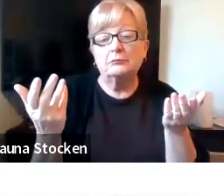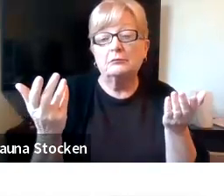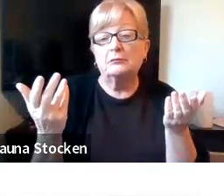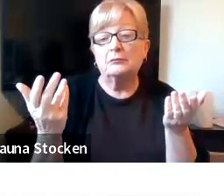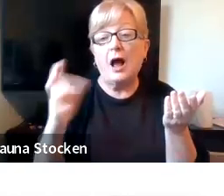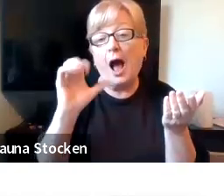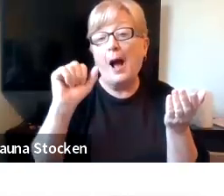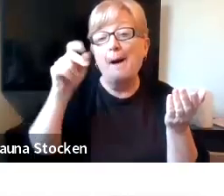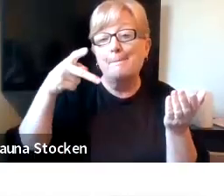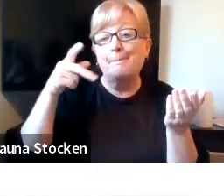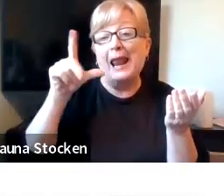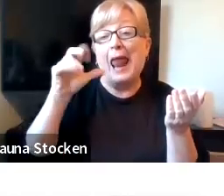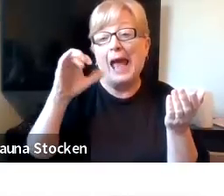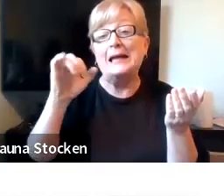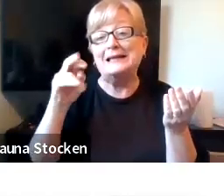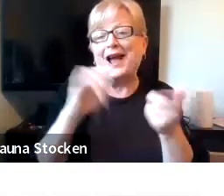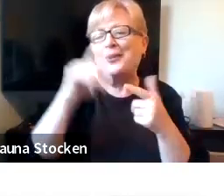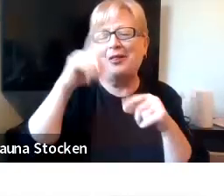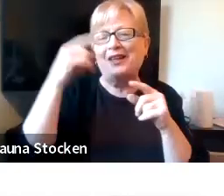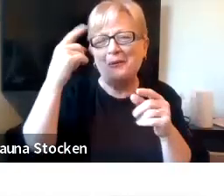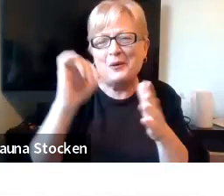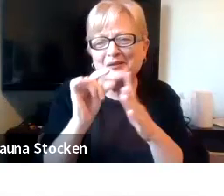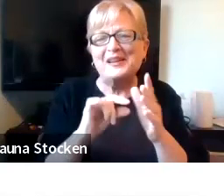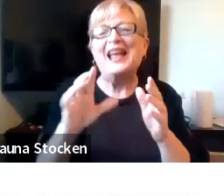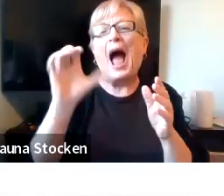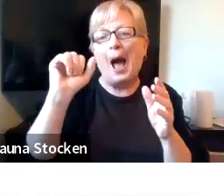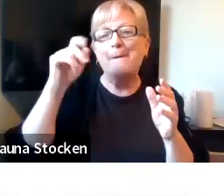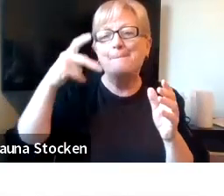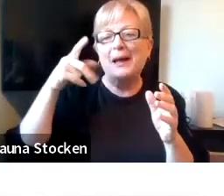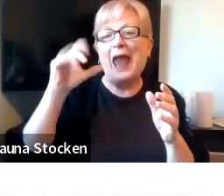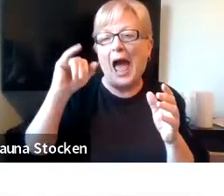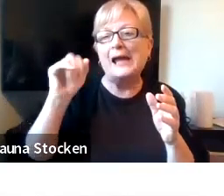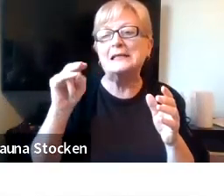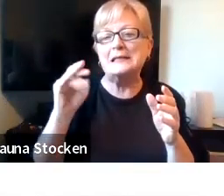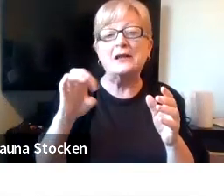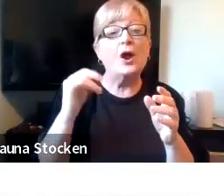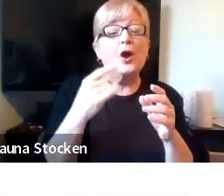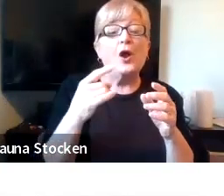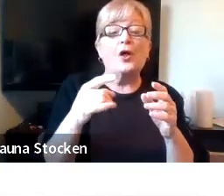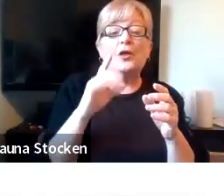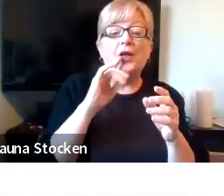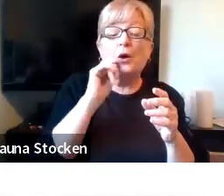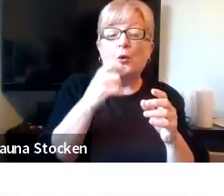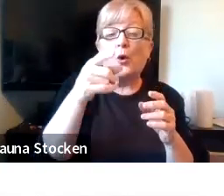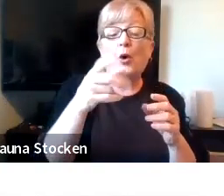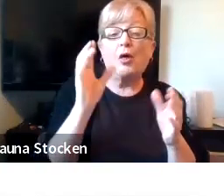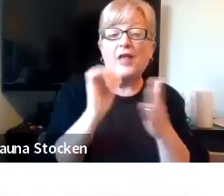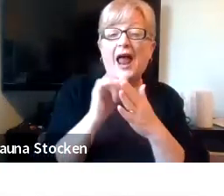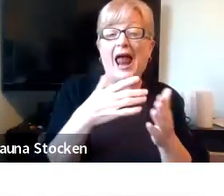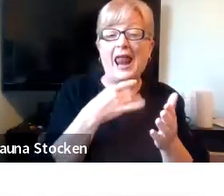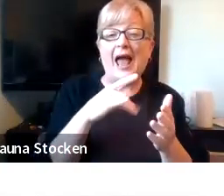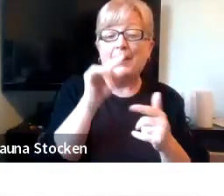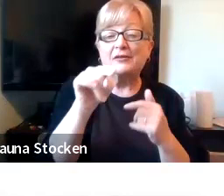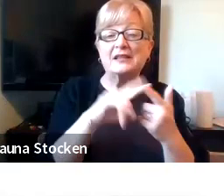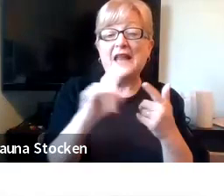Appliances. appliances. That's the word that I was losing. One of the things I really like about the Consori is that it has